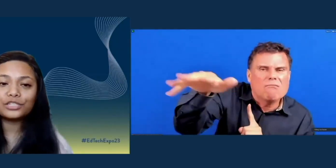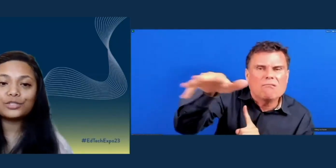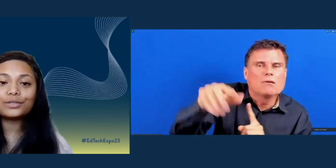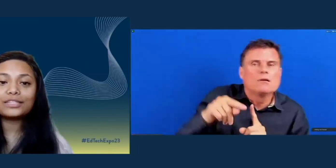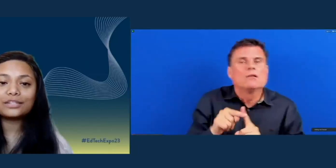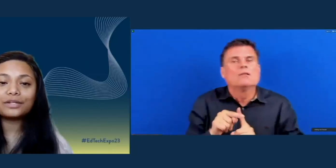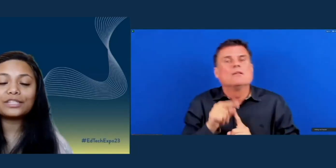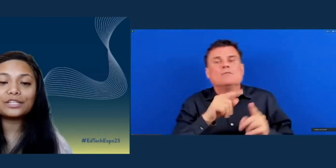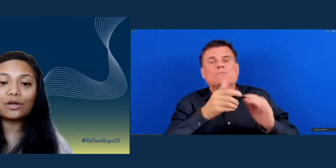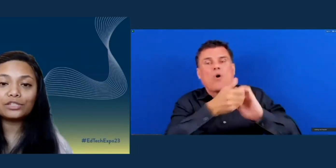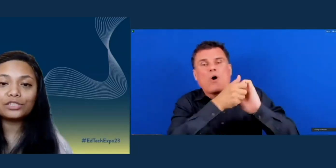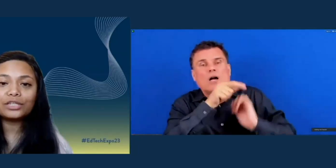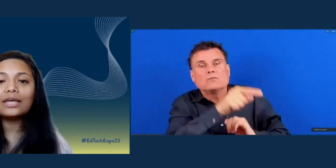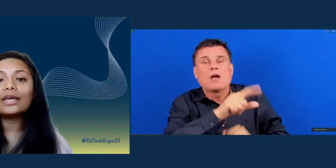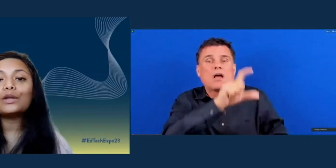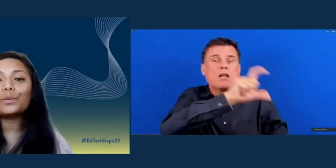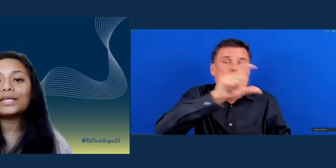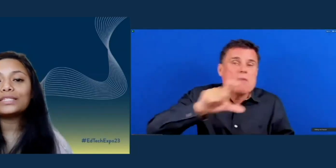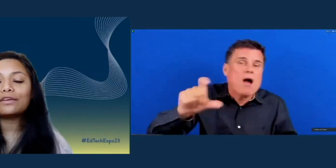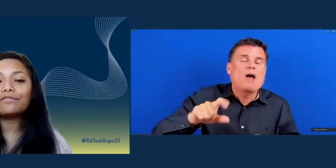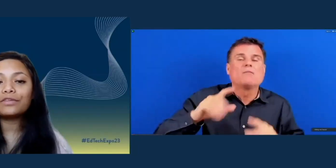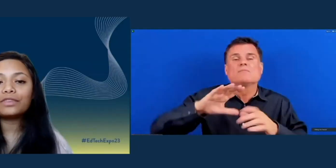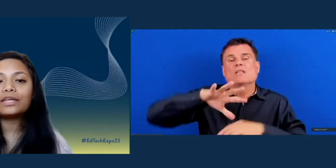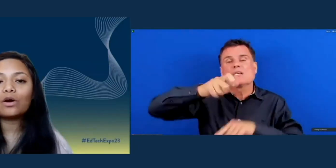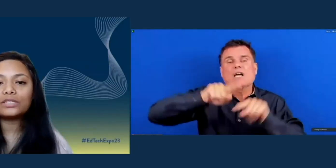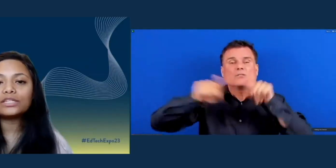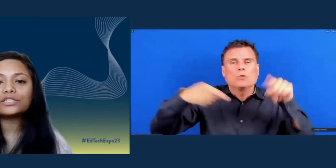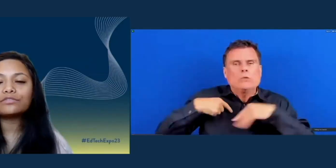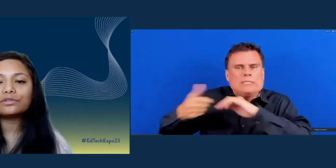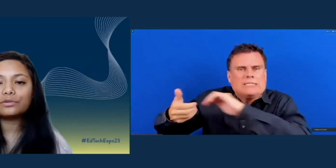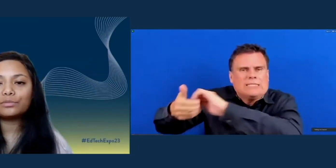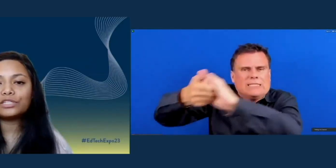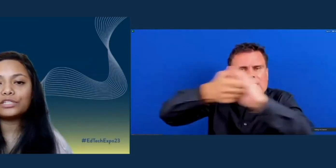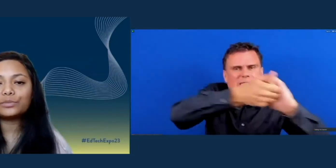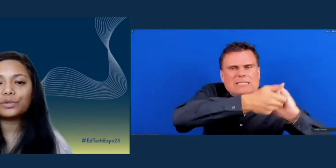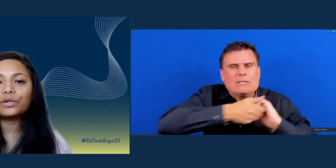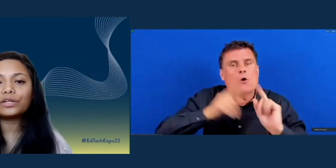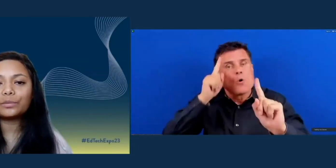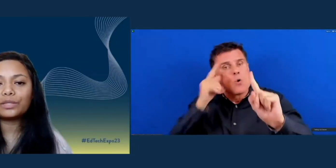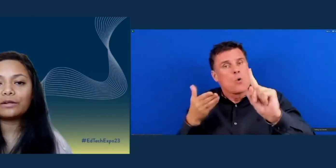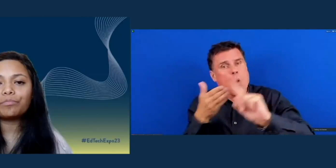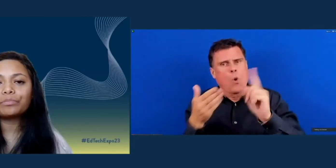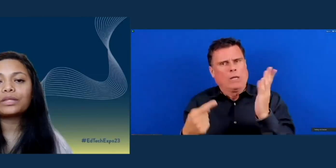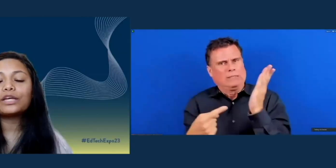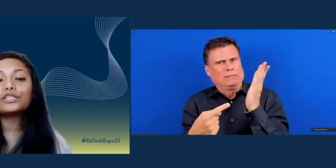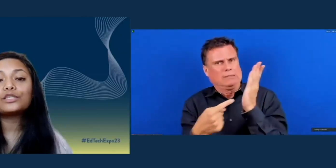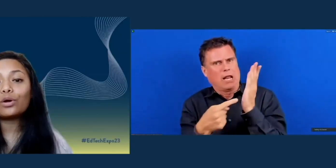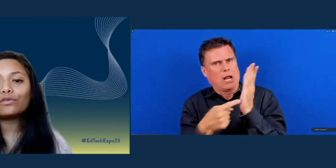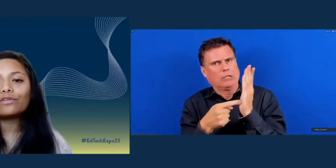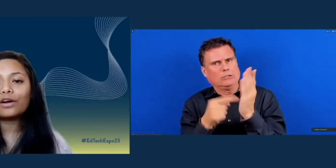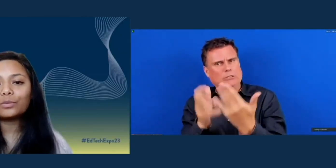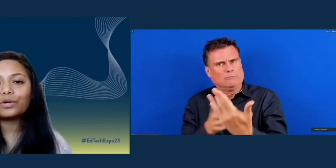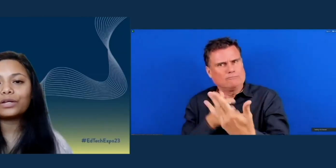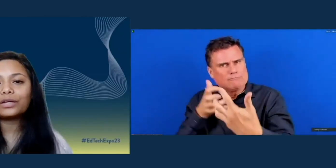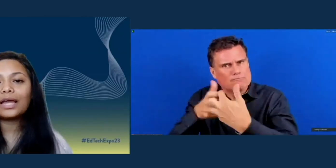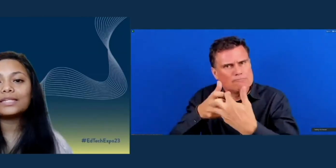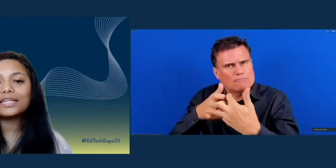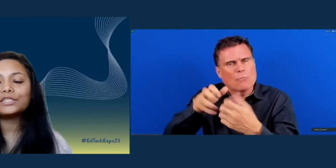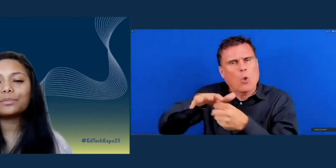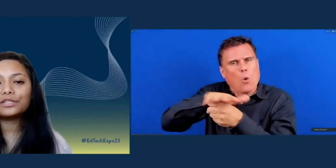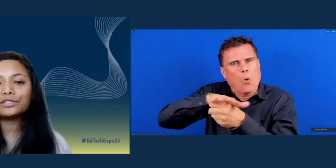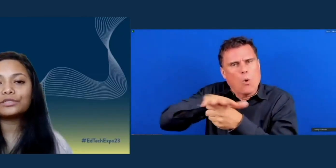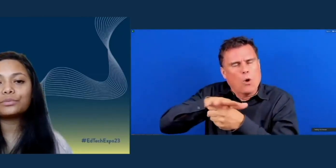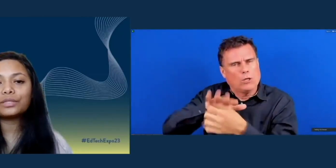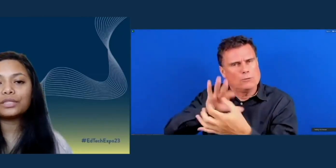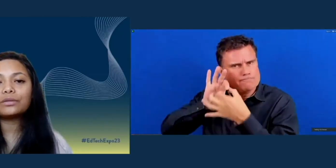message is to integrate technology in ways that fit the context of the communities we're working within. It's a lot of hard work and